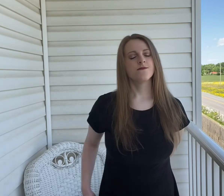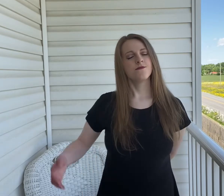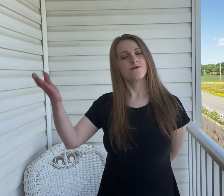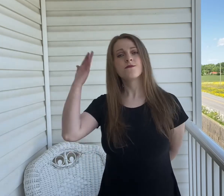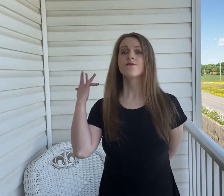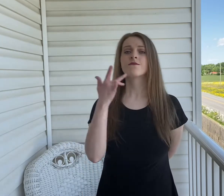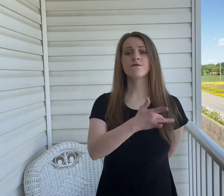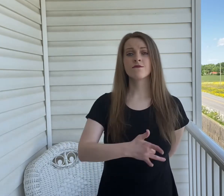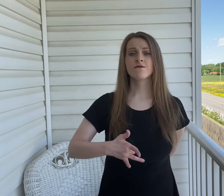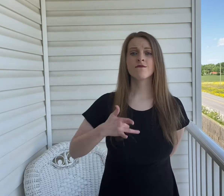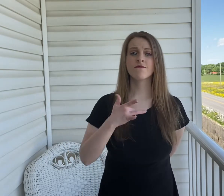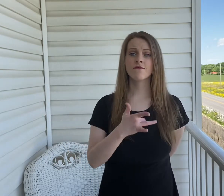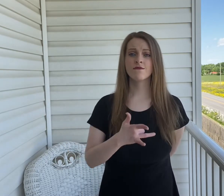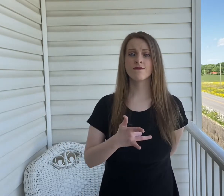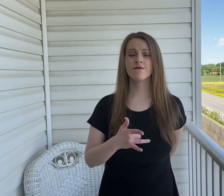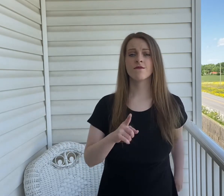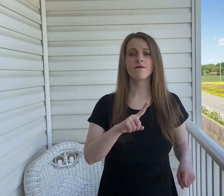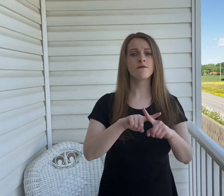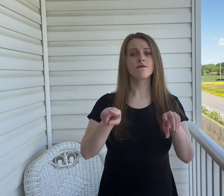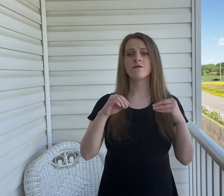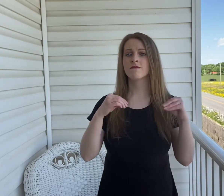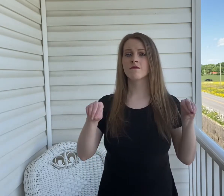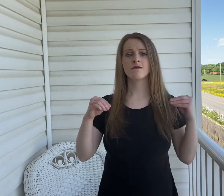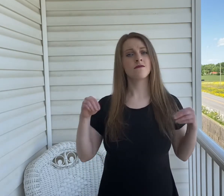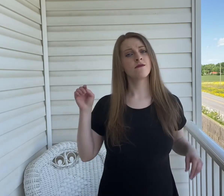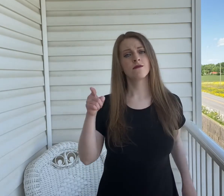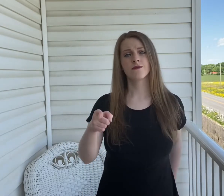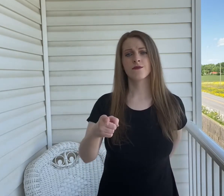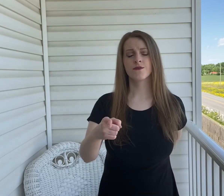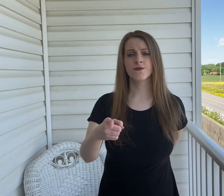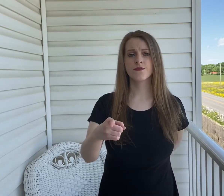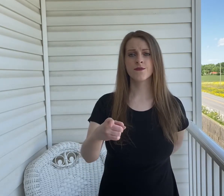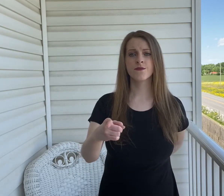Have you ever felt like nobody was there?